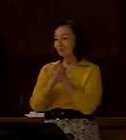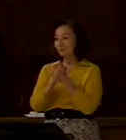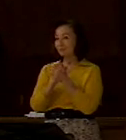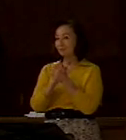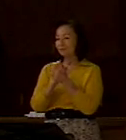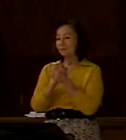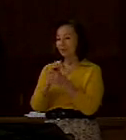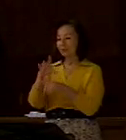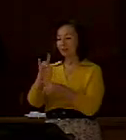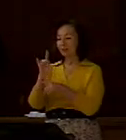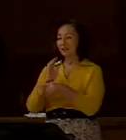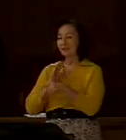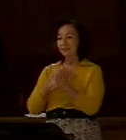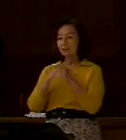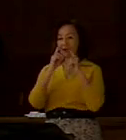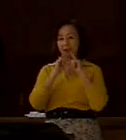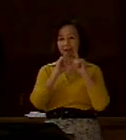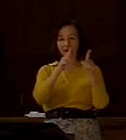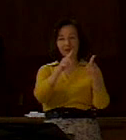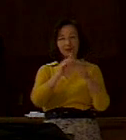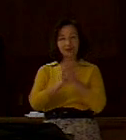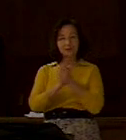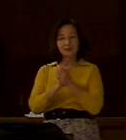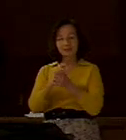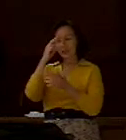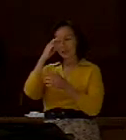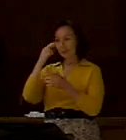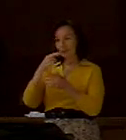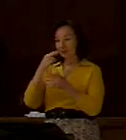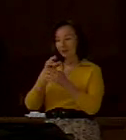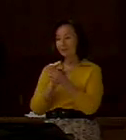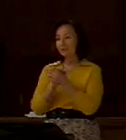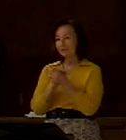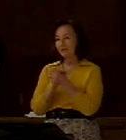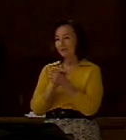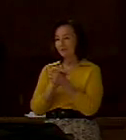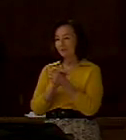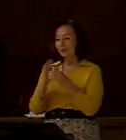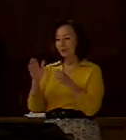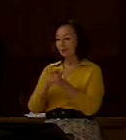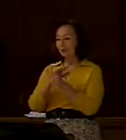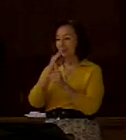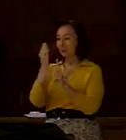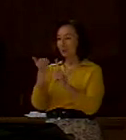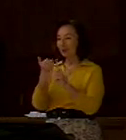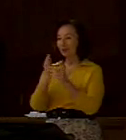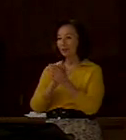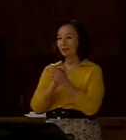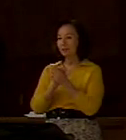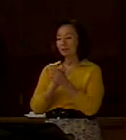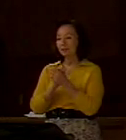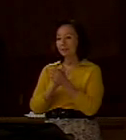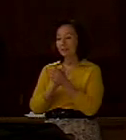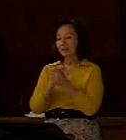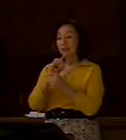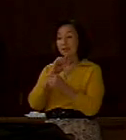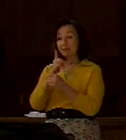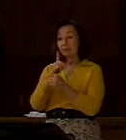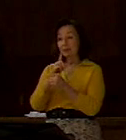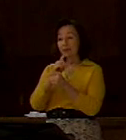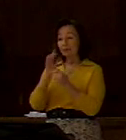we find our answer in Romans. Fully persuaded. It is in being fully persuaded